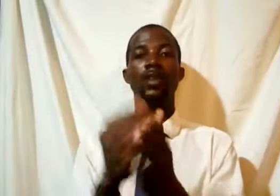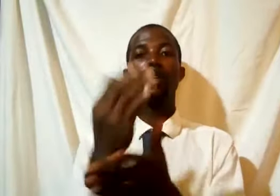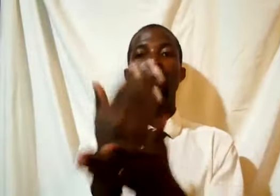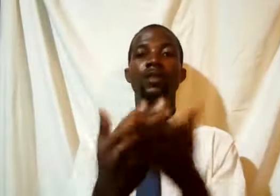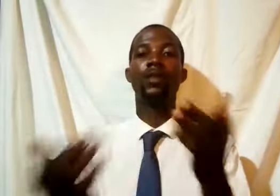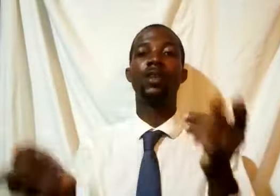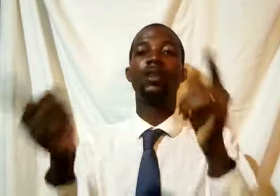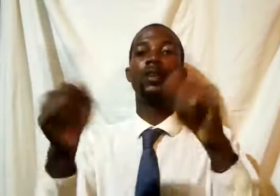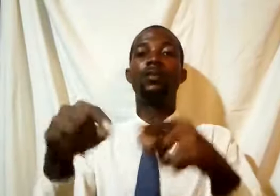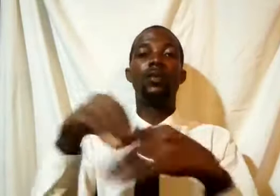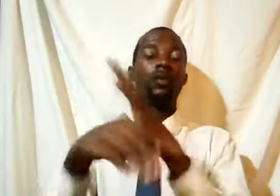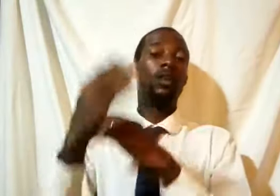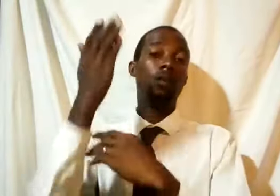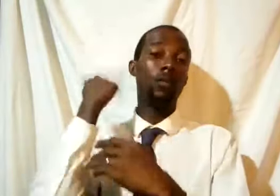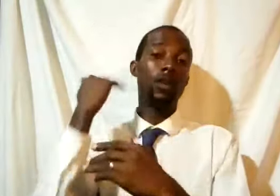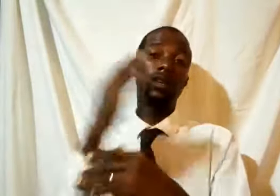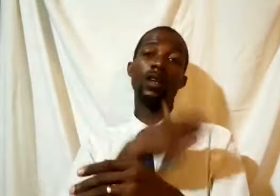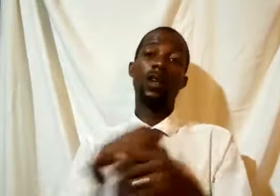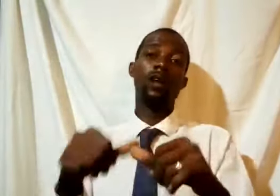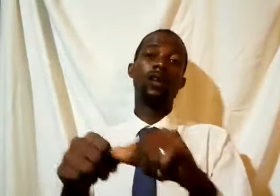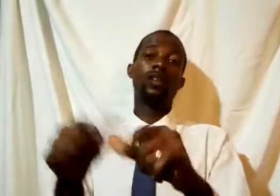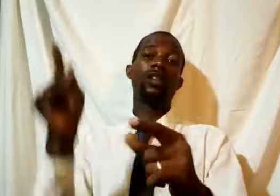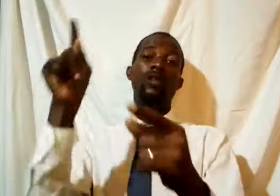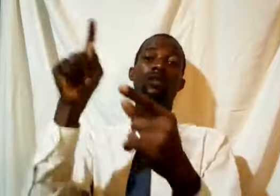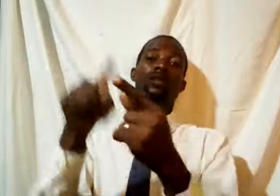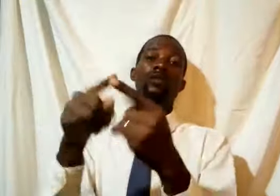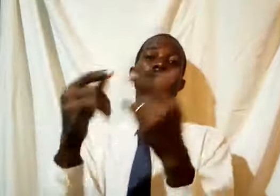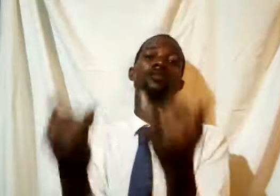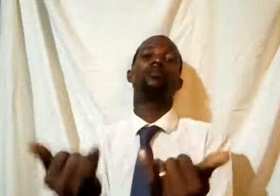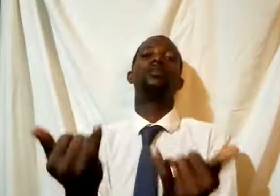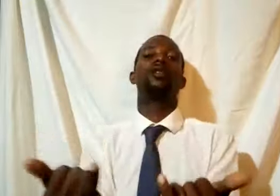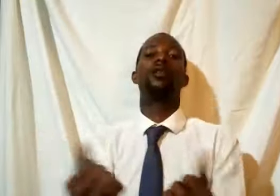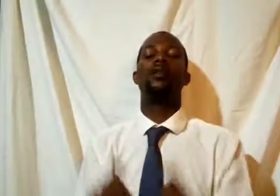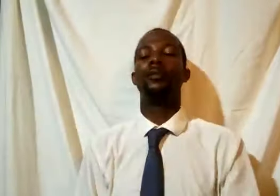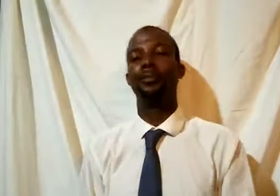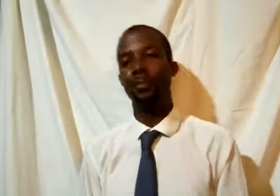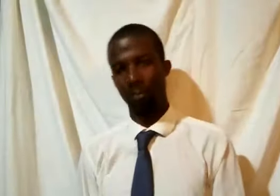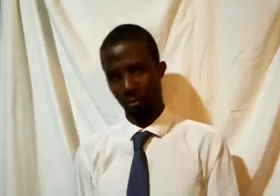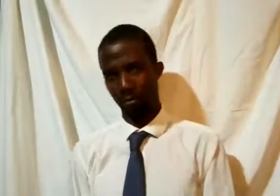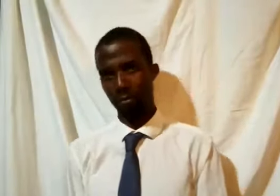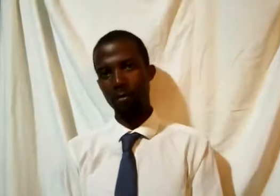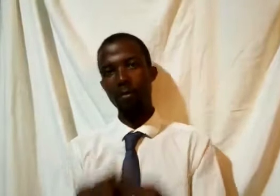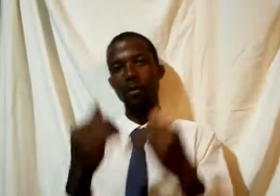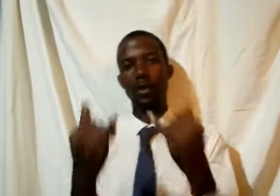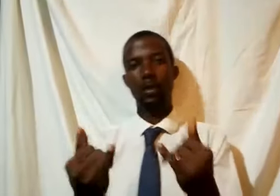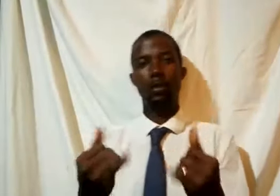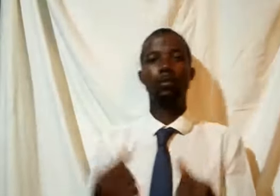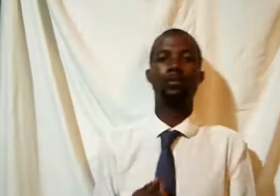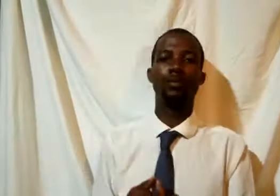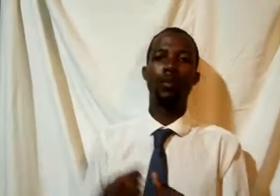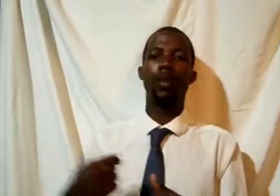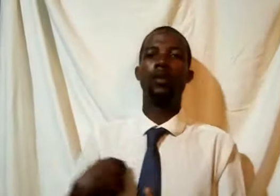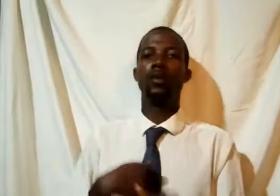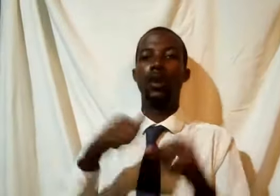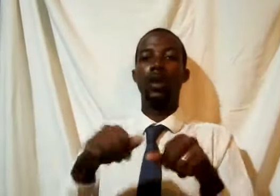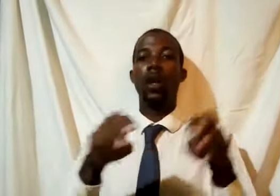past and continues up to the present time. At this junction, we can move on to analyzing